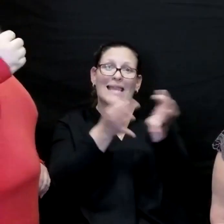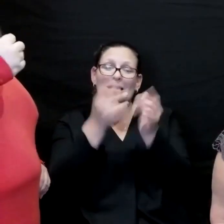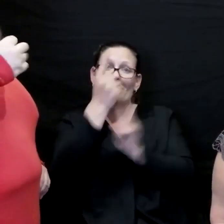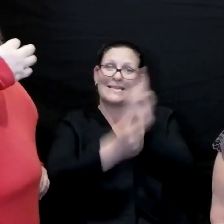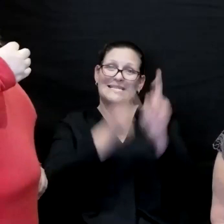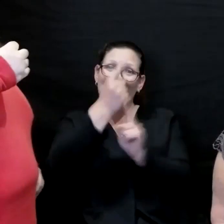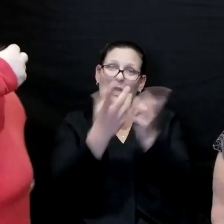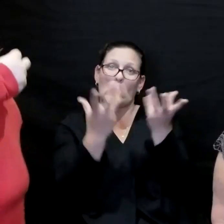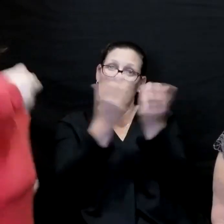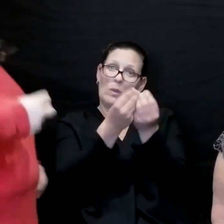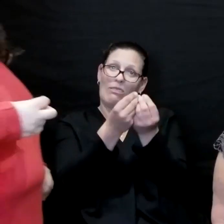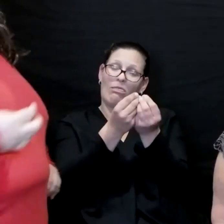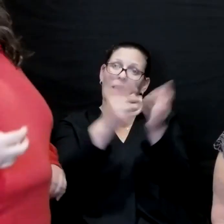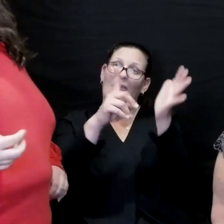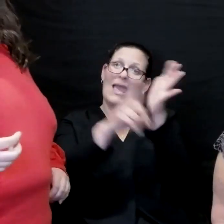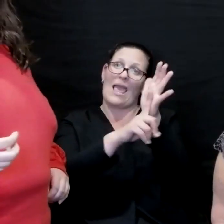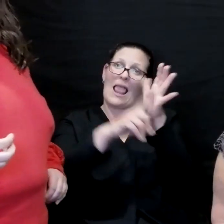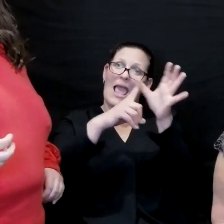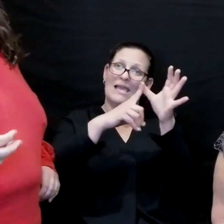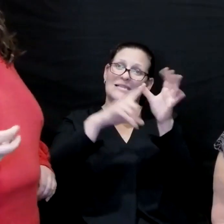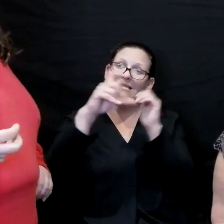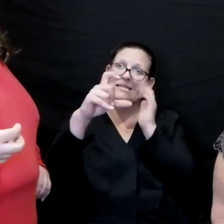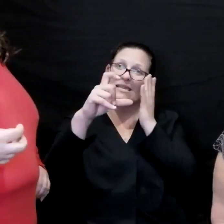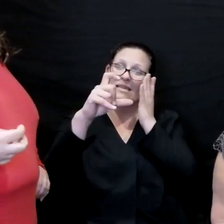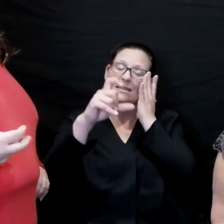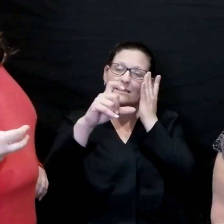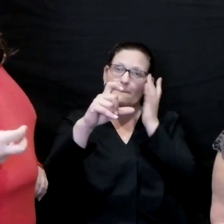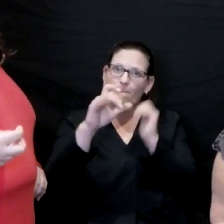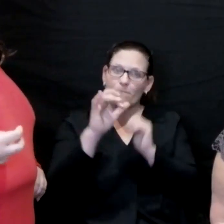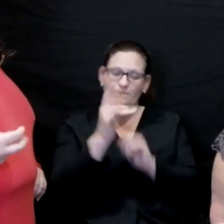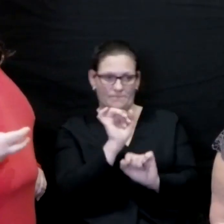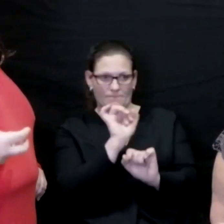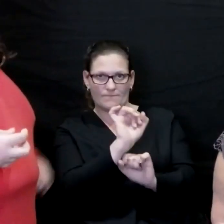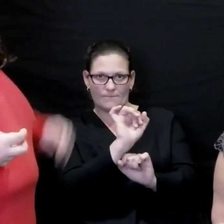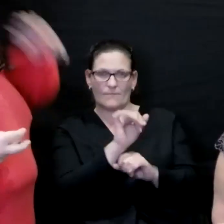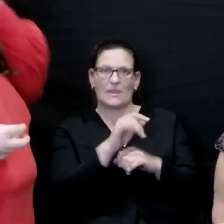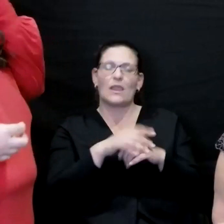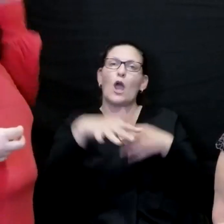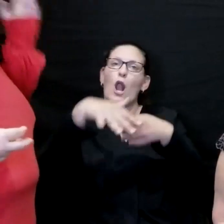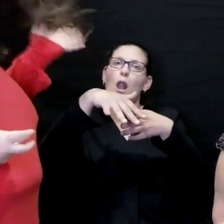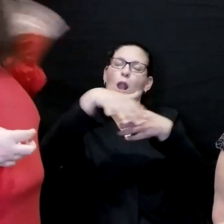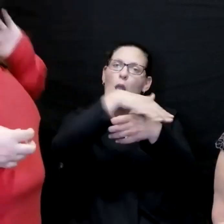With your an LAC. LAC, Before I finish talking. local area coordinator,